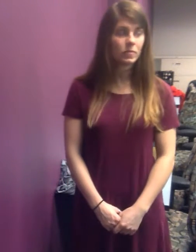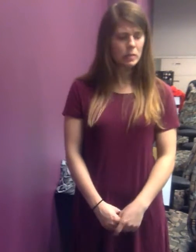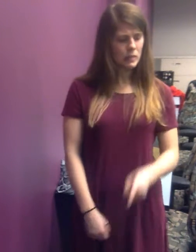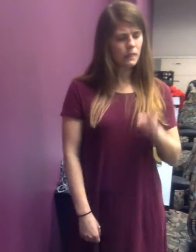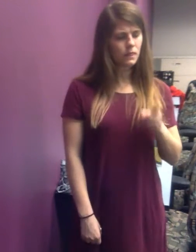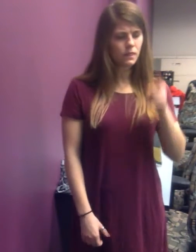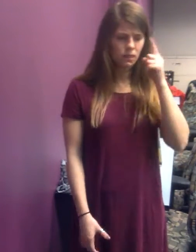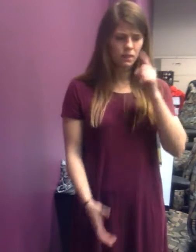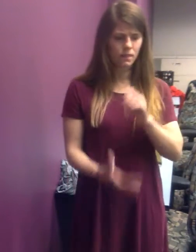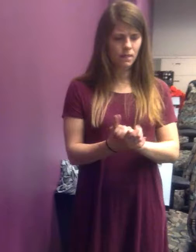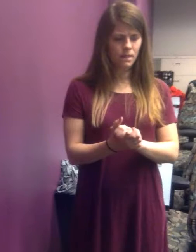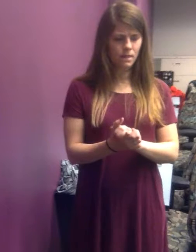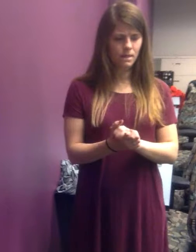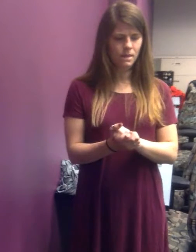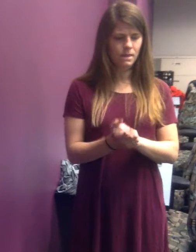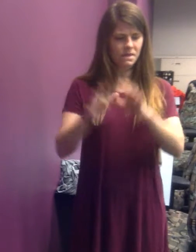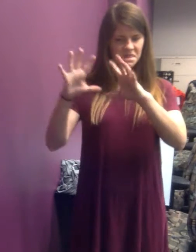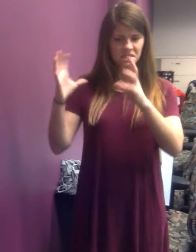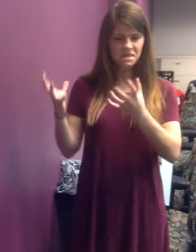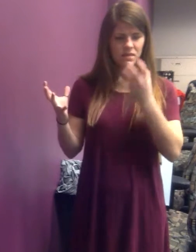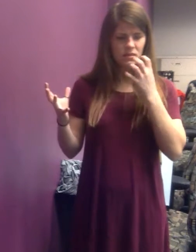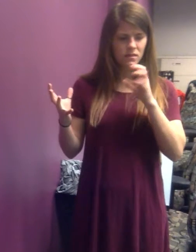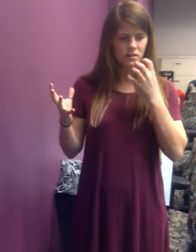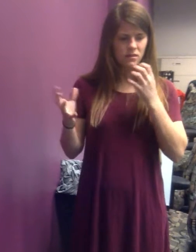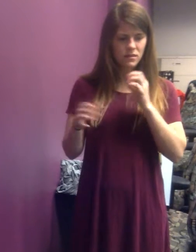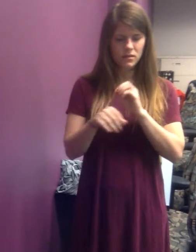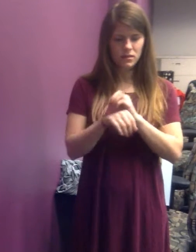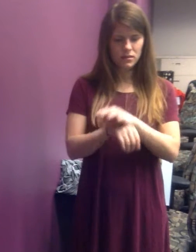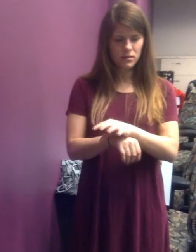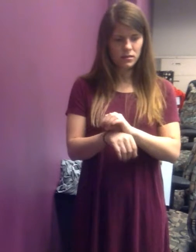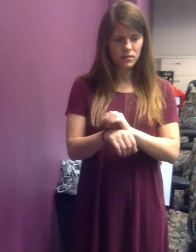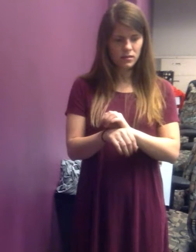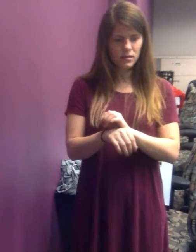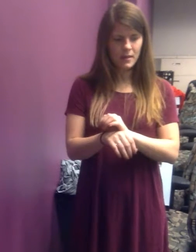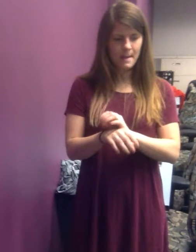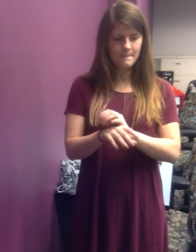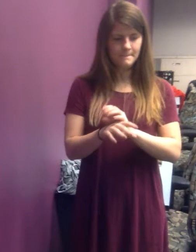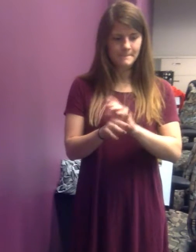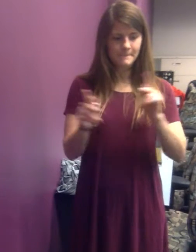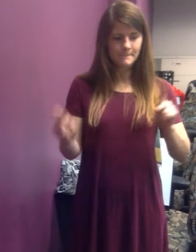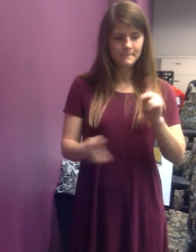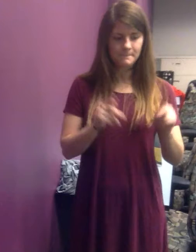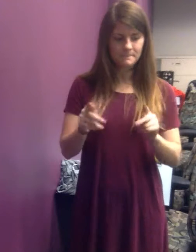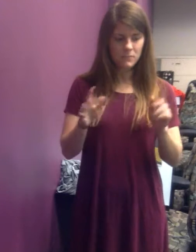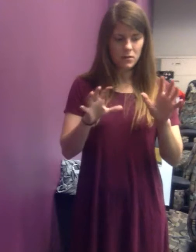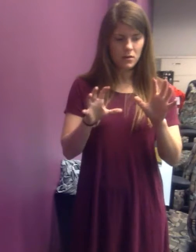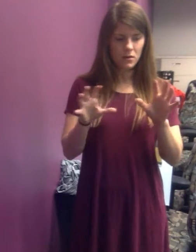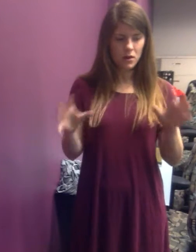but not completely. Percentage? Can't predict that. 30%, 50%. Well, I know it's not zero, and